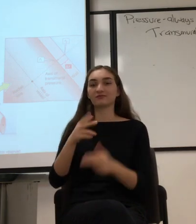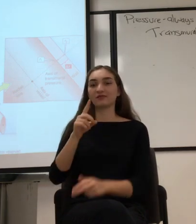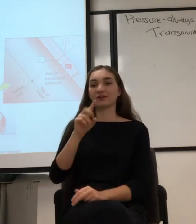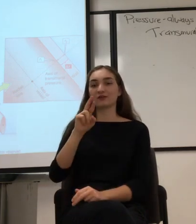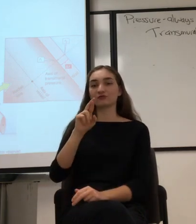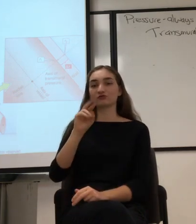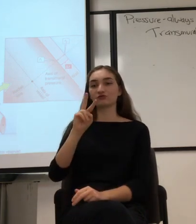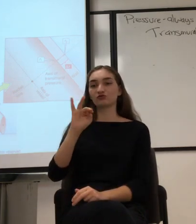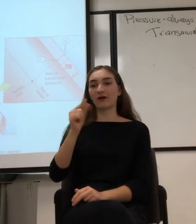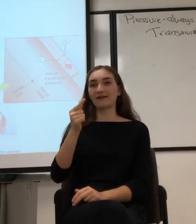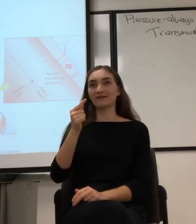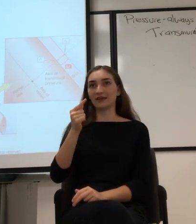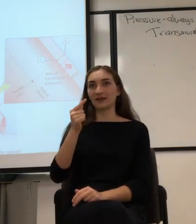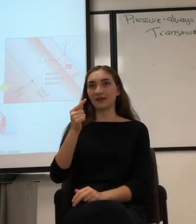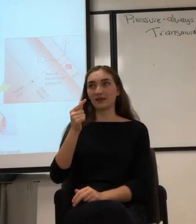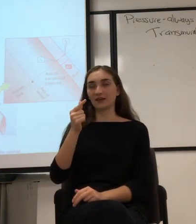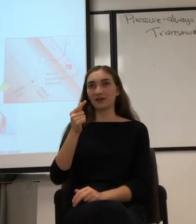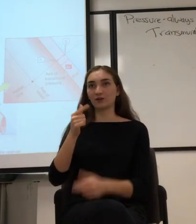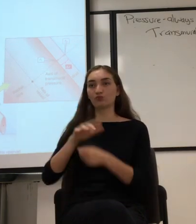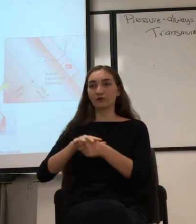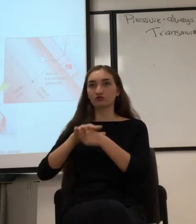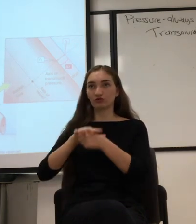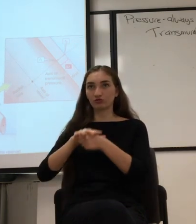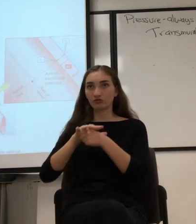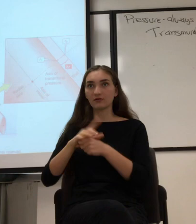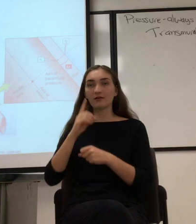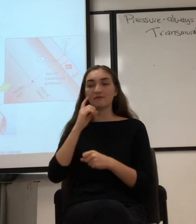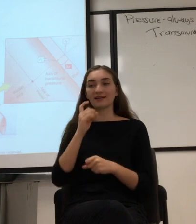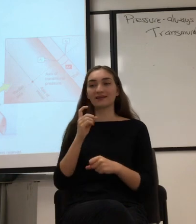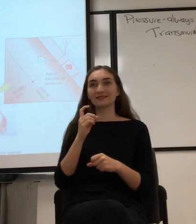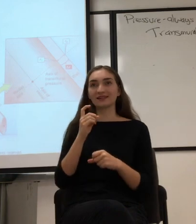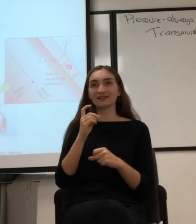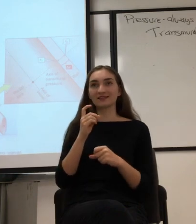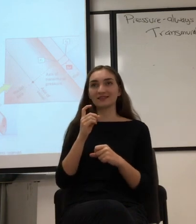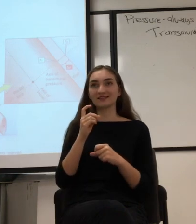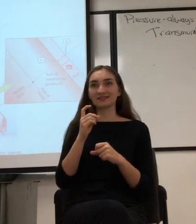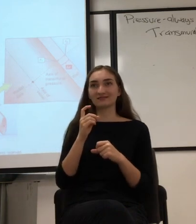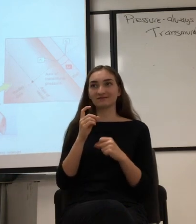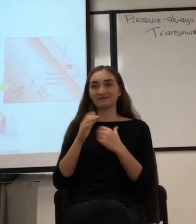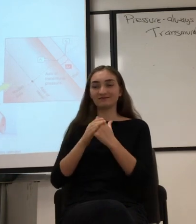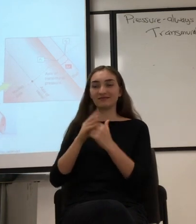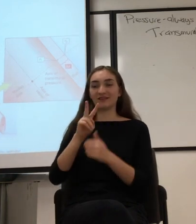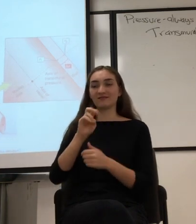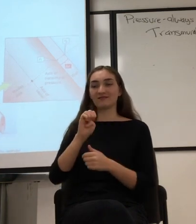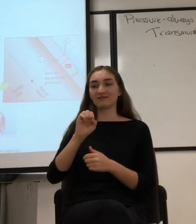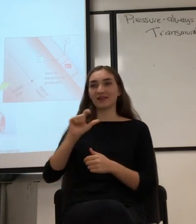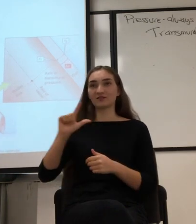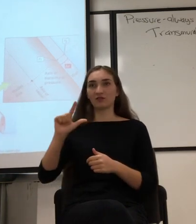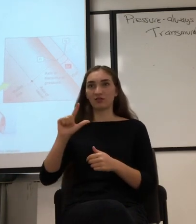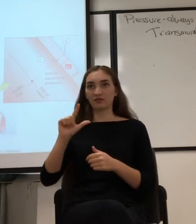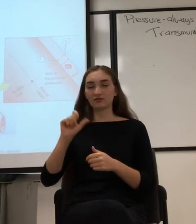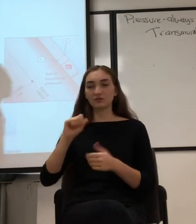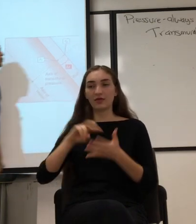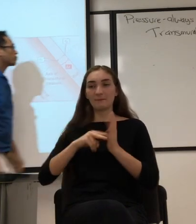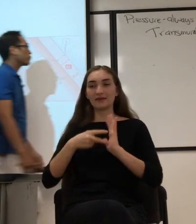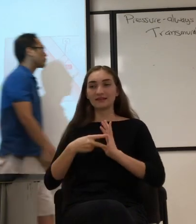by definition it's along the axis of a vessel. Okay, so it's driving the blood to the capillaries.